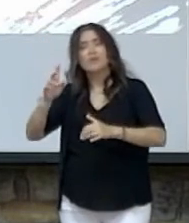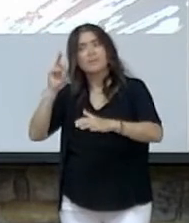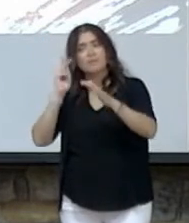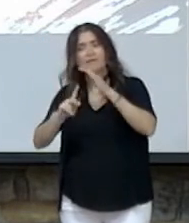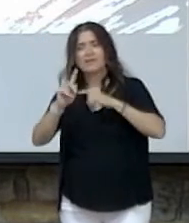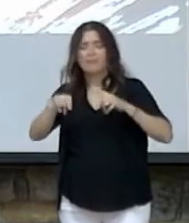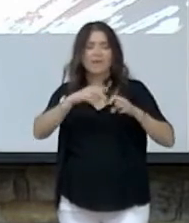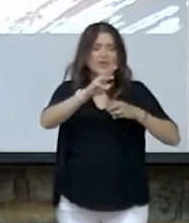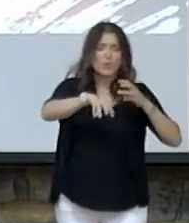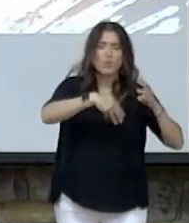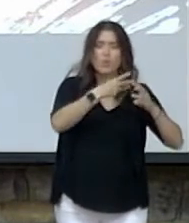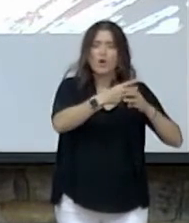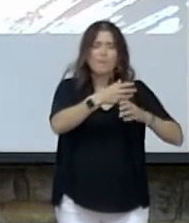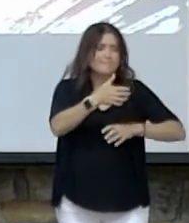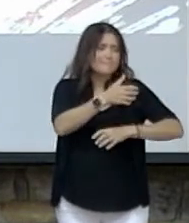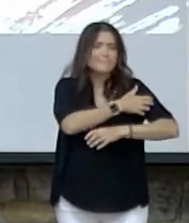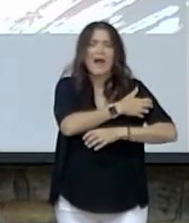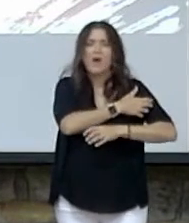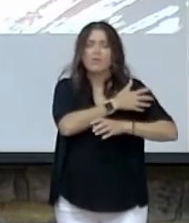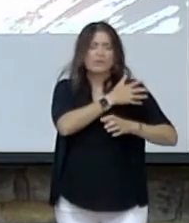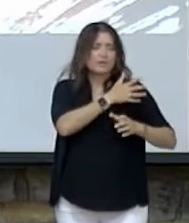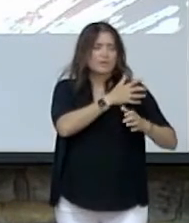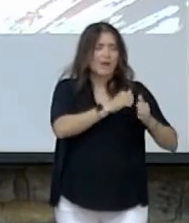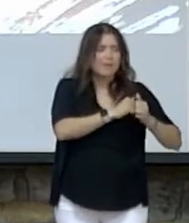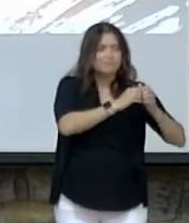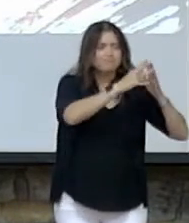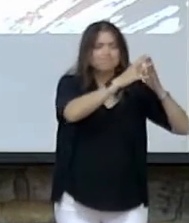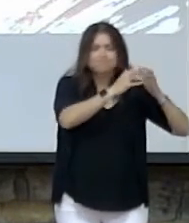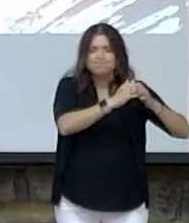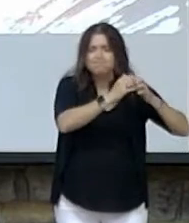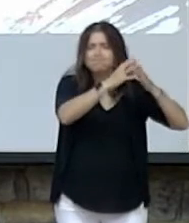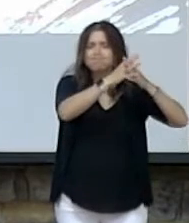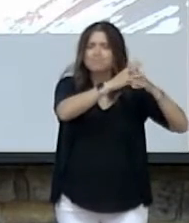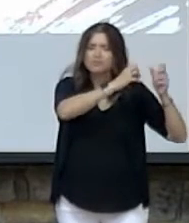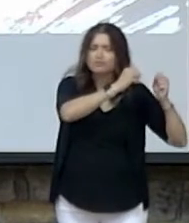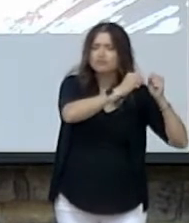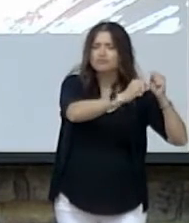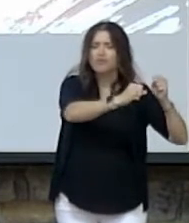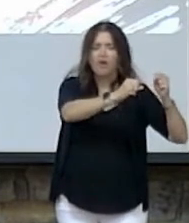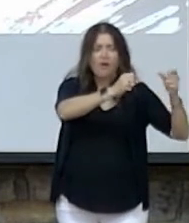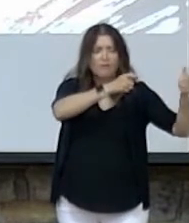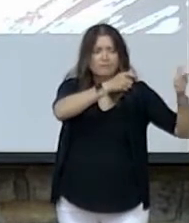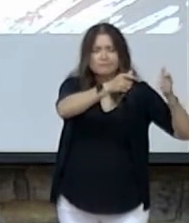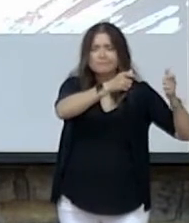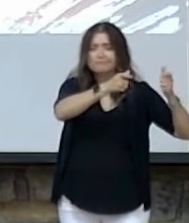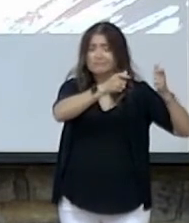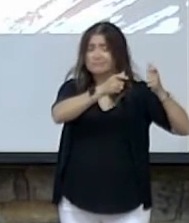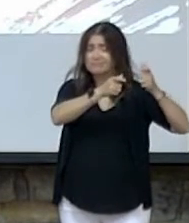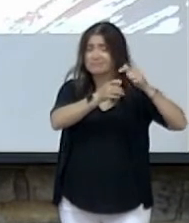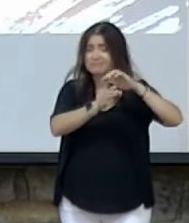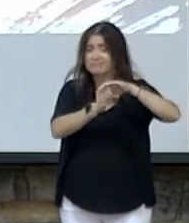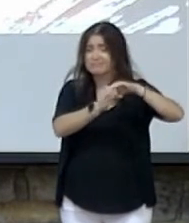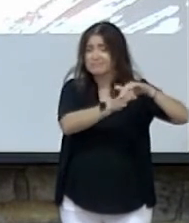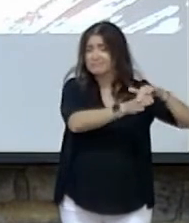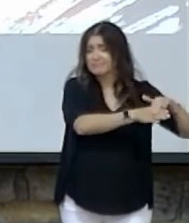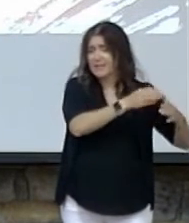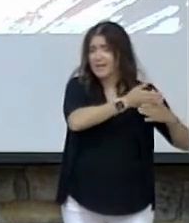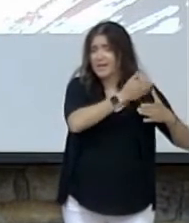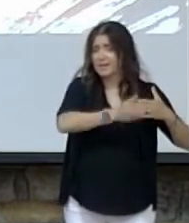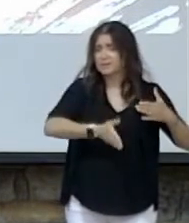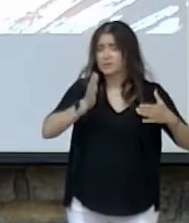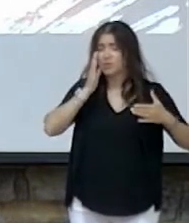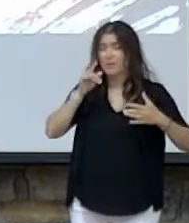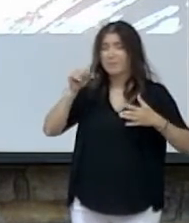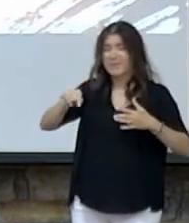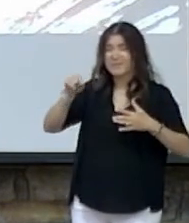had existed, that were going to exist into the future, they're all going to end. But this incredible kingdom that God is going to